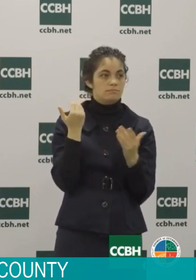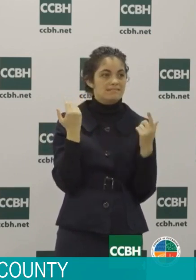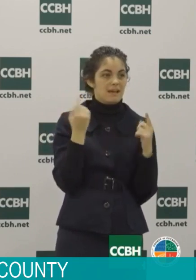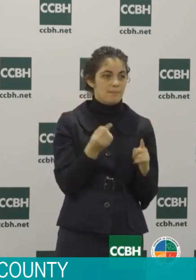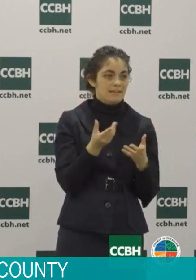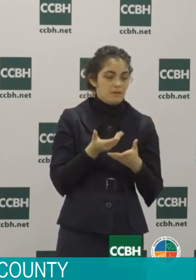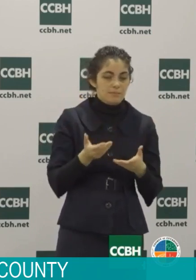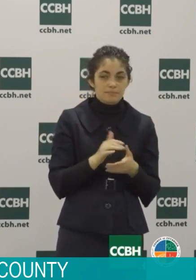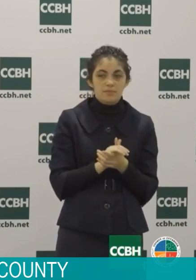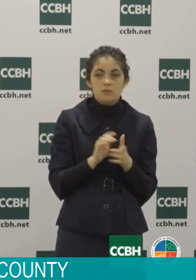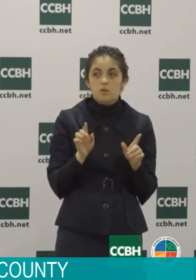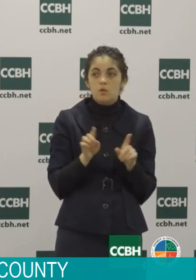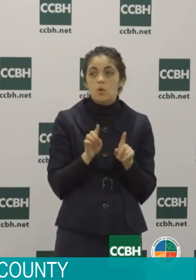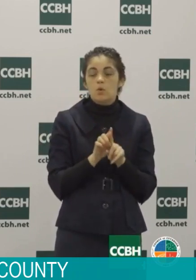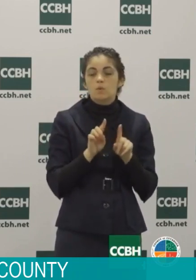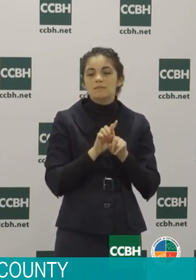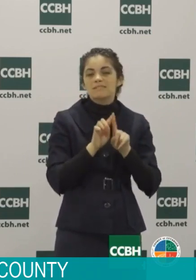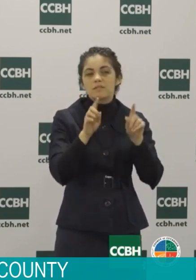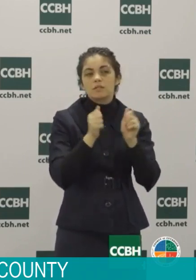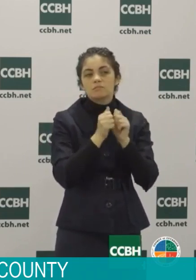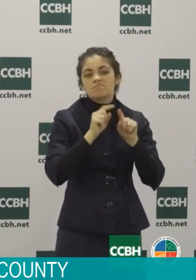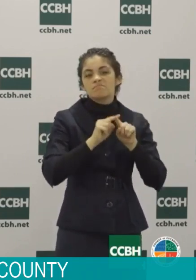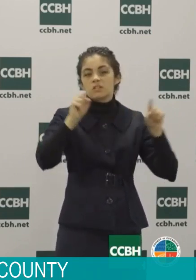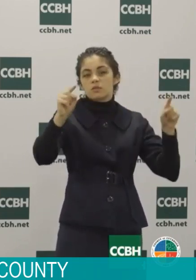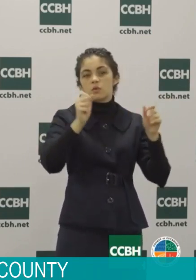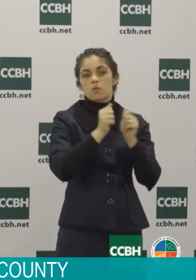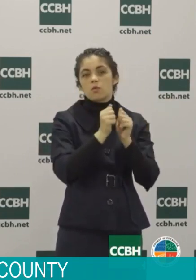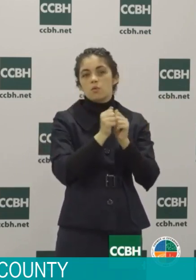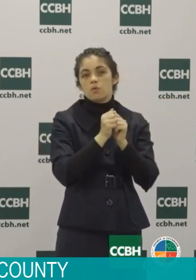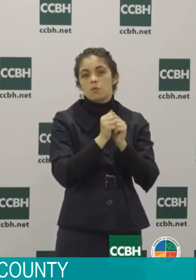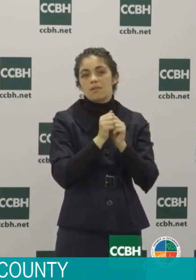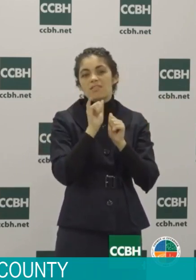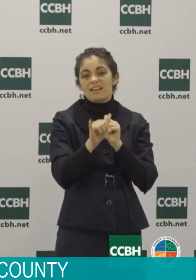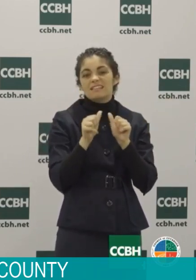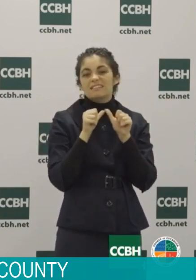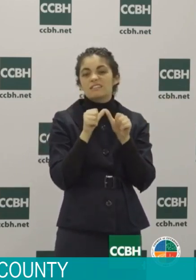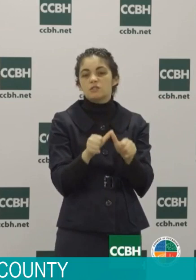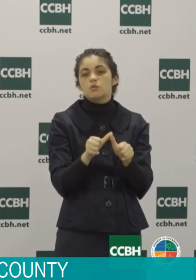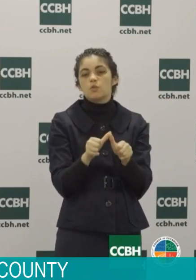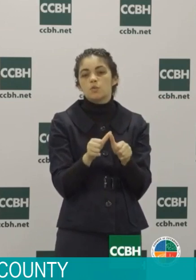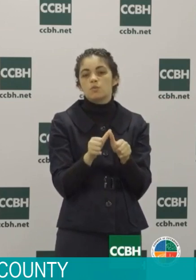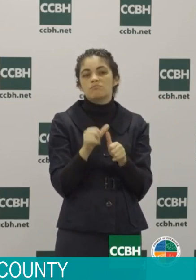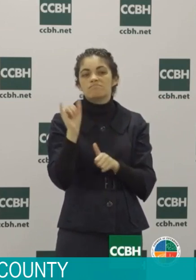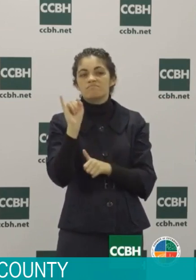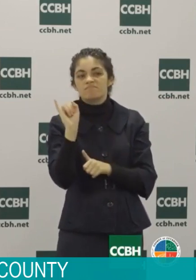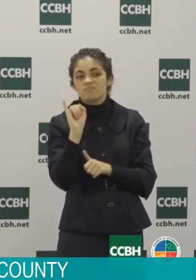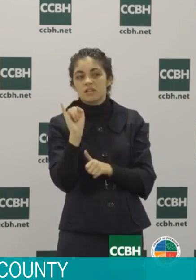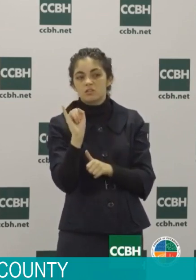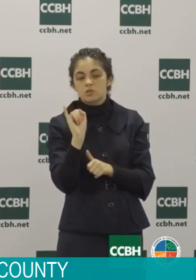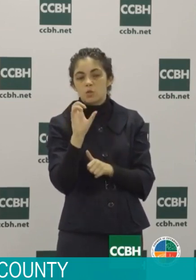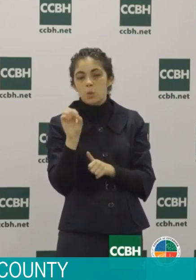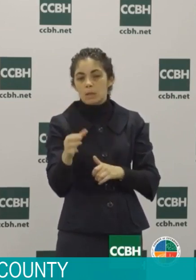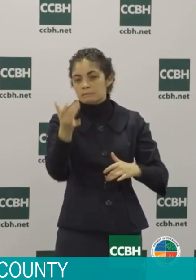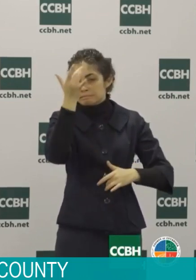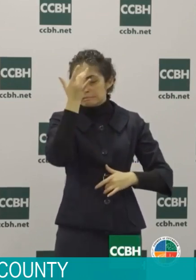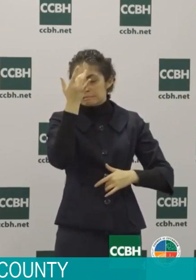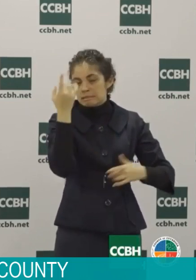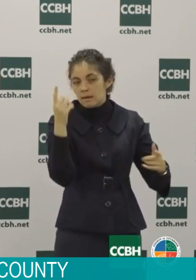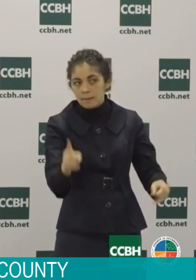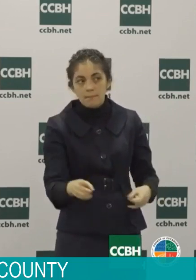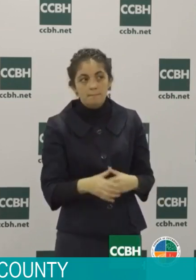pandemic. It has led to differences in the burden of chronic disease and other issues. And